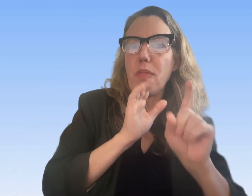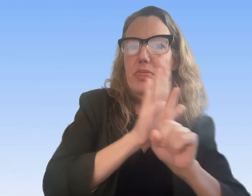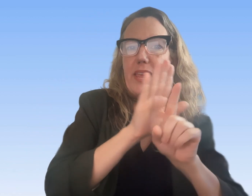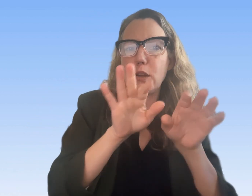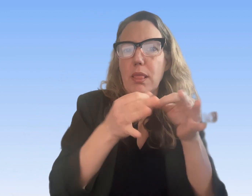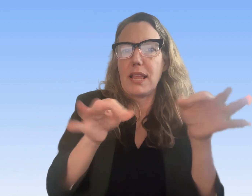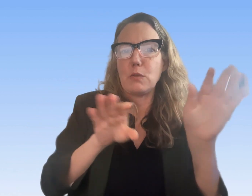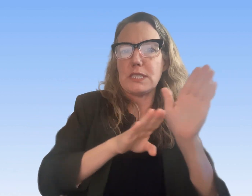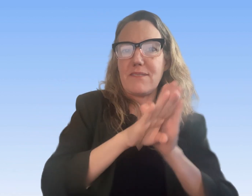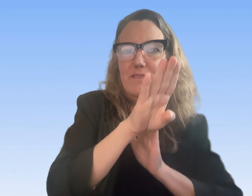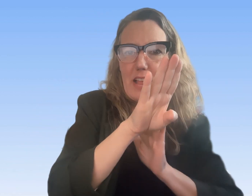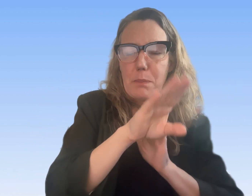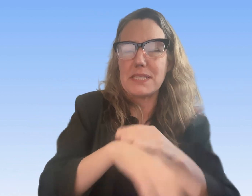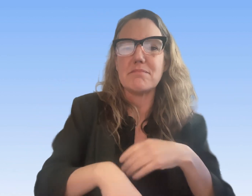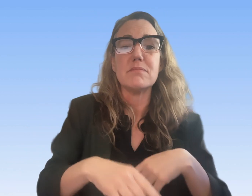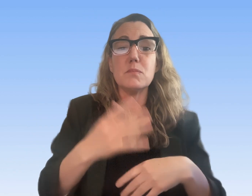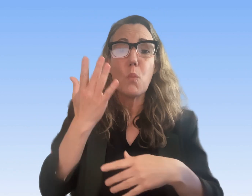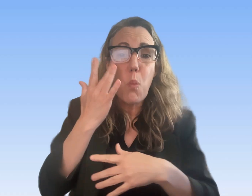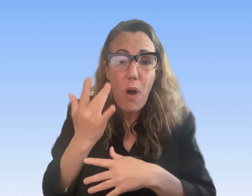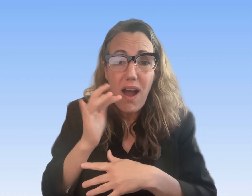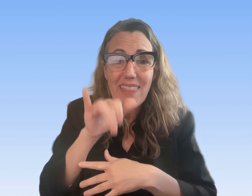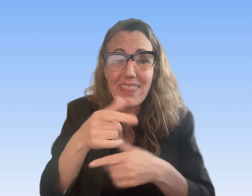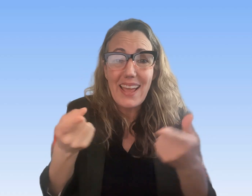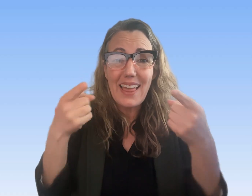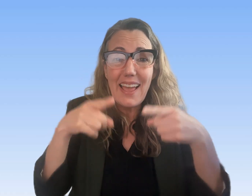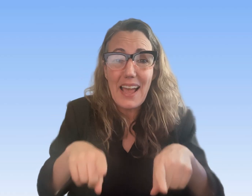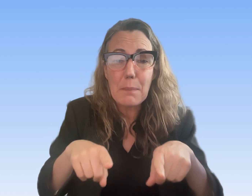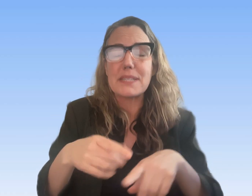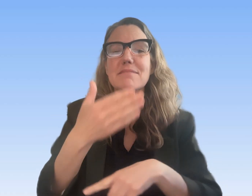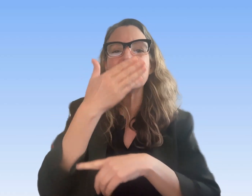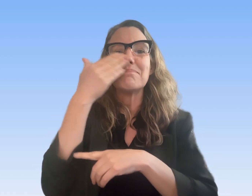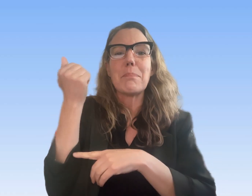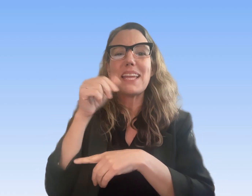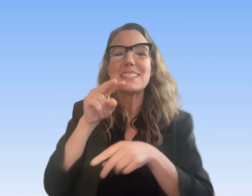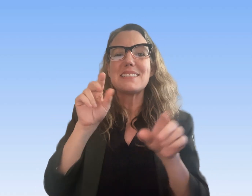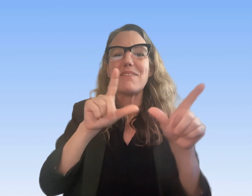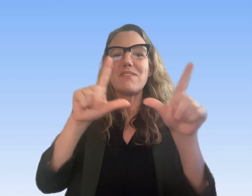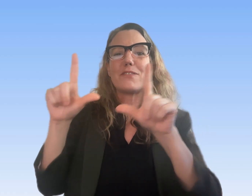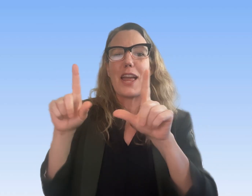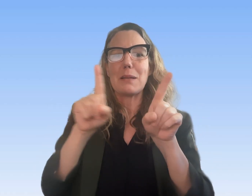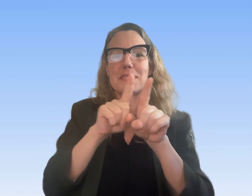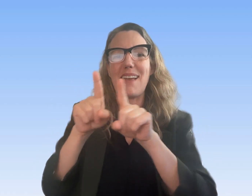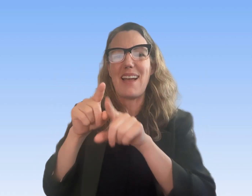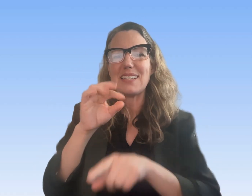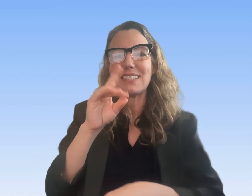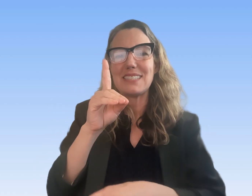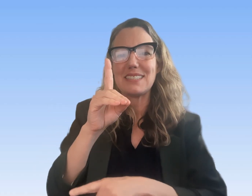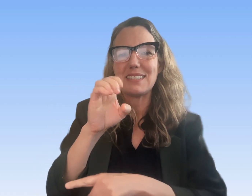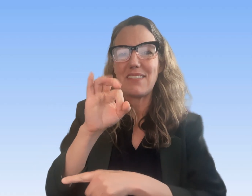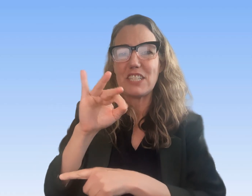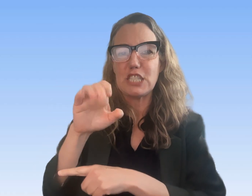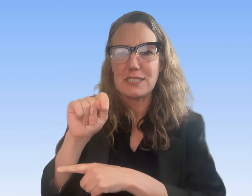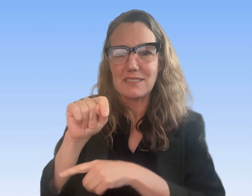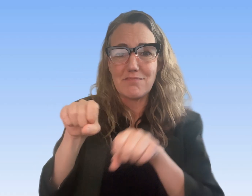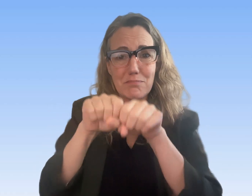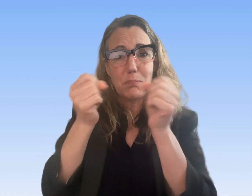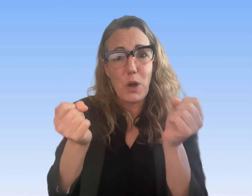their language development. Why that happened? Because framed as deficient,